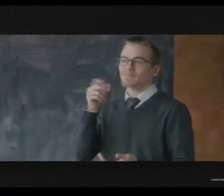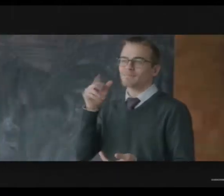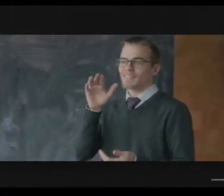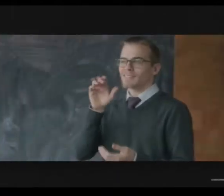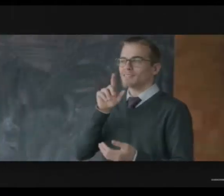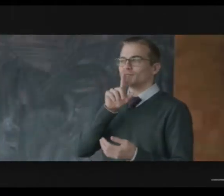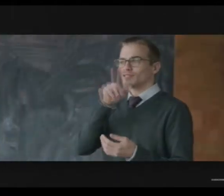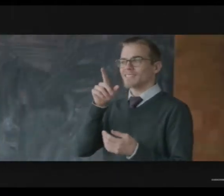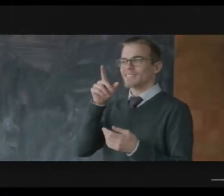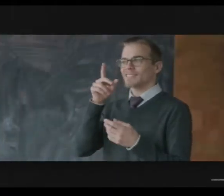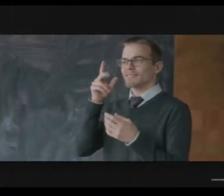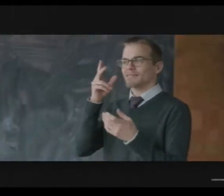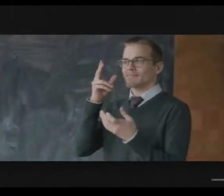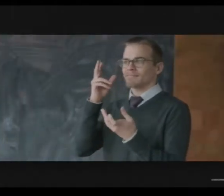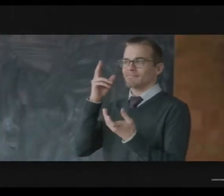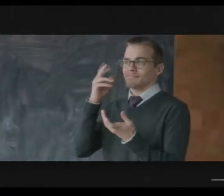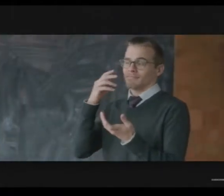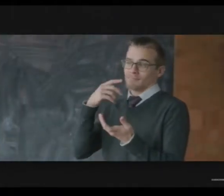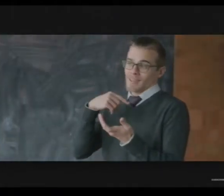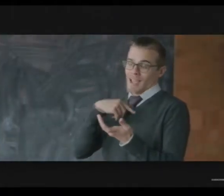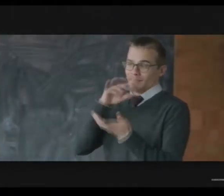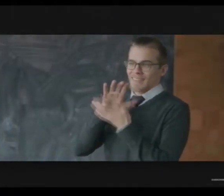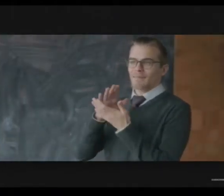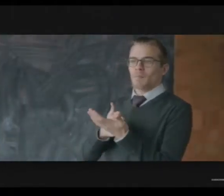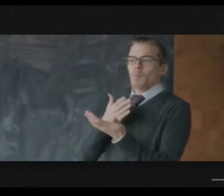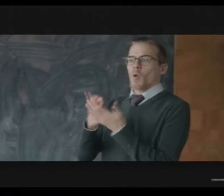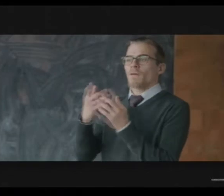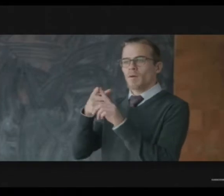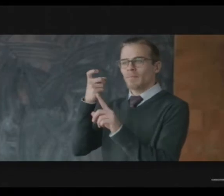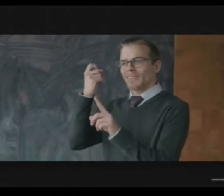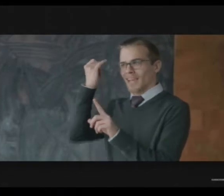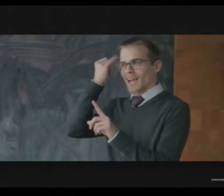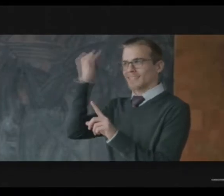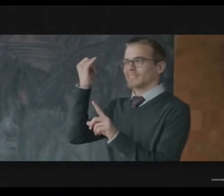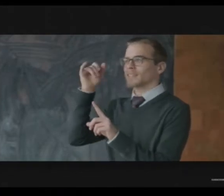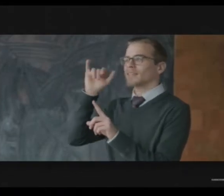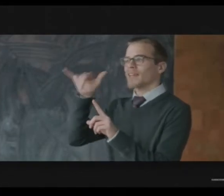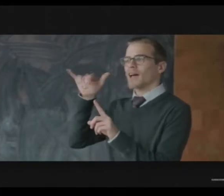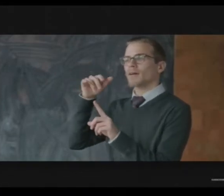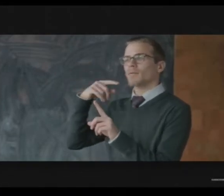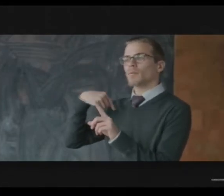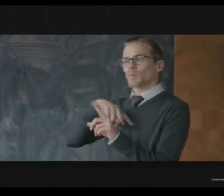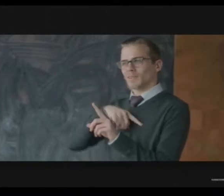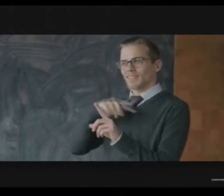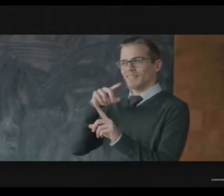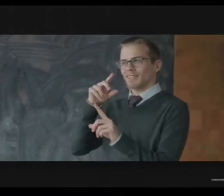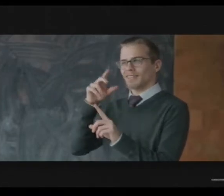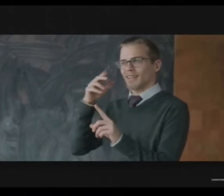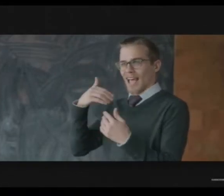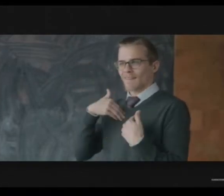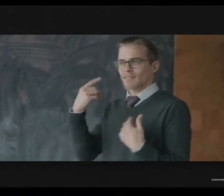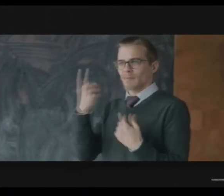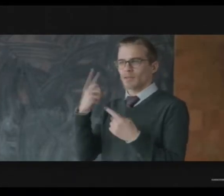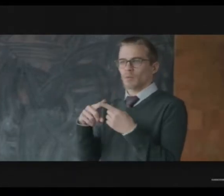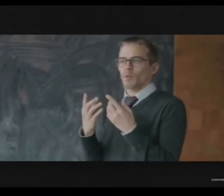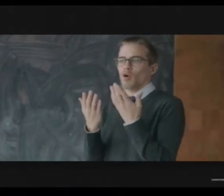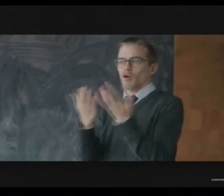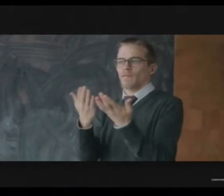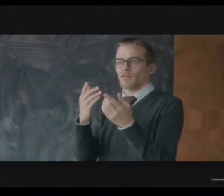Deaf space, I believe, is born of the idea that we have something to offer